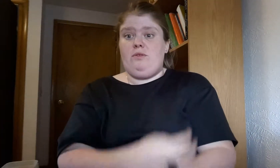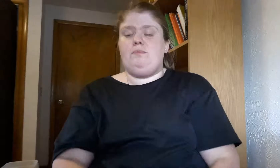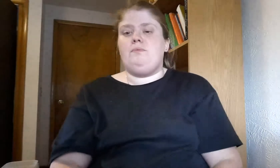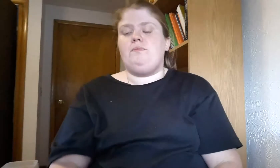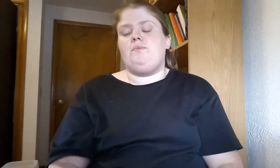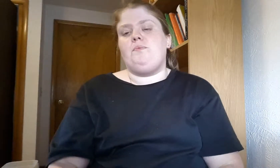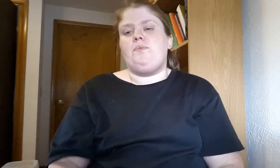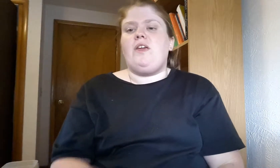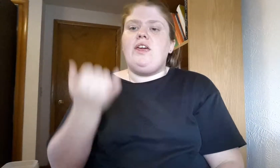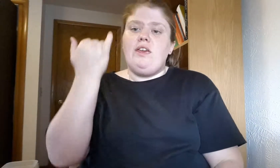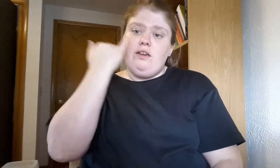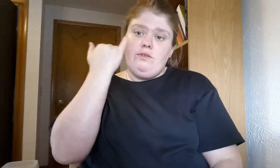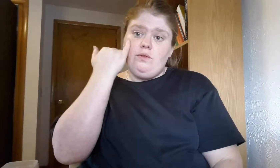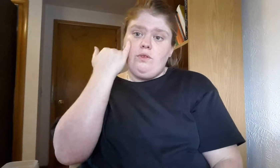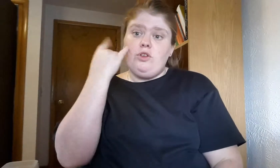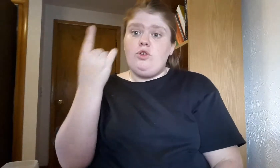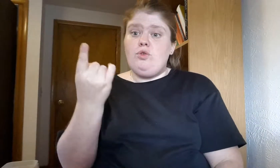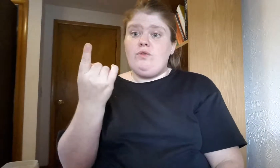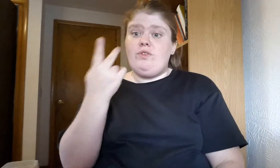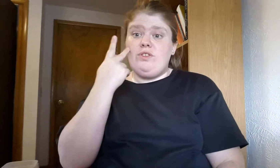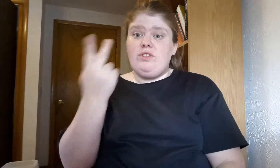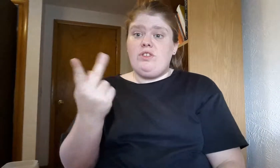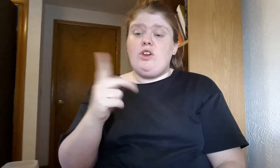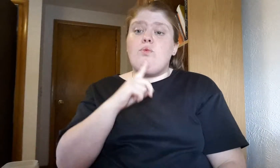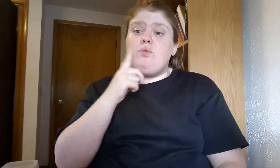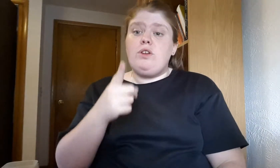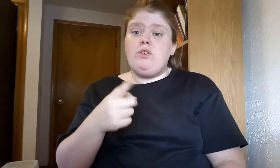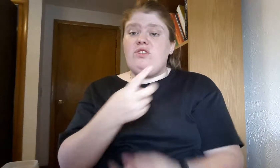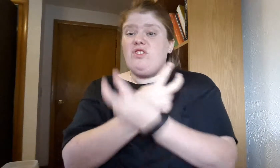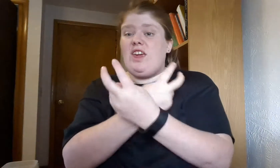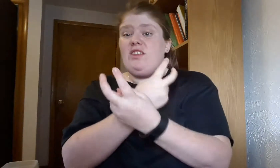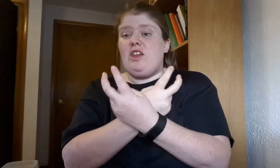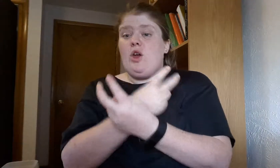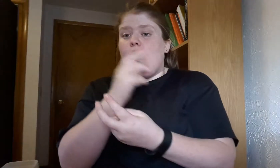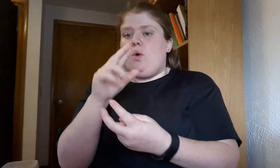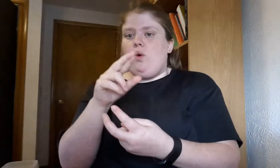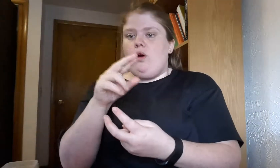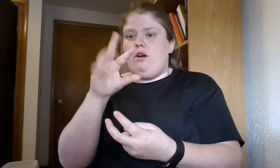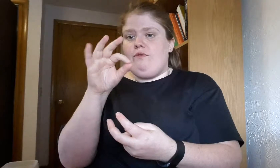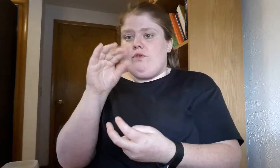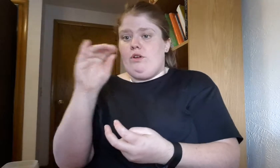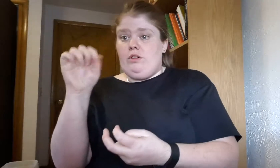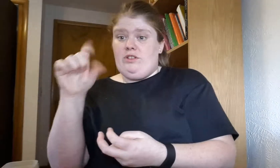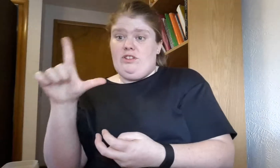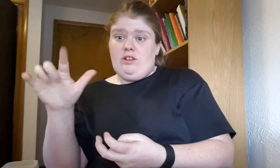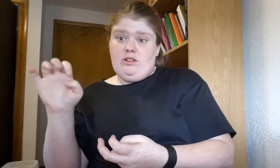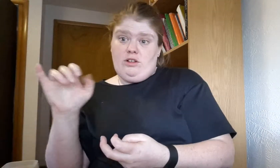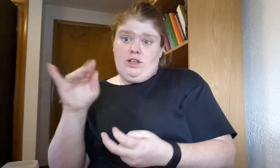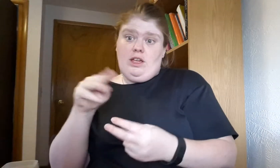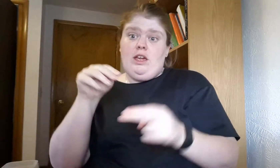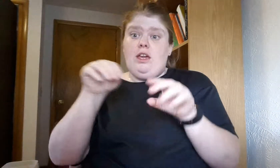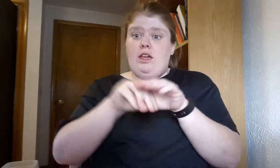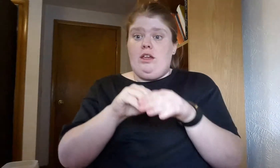If you've ever seen a real skeleton or a fossil in a museum, you might